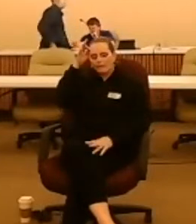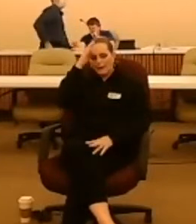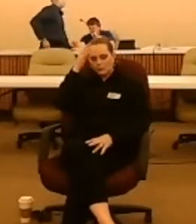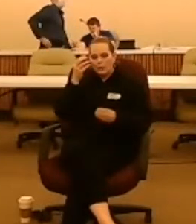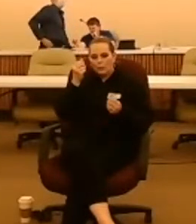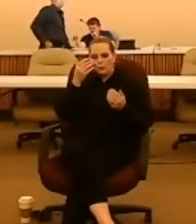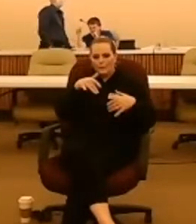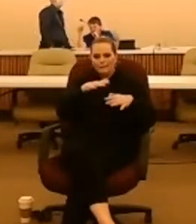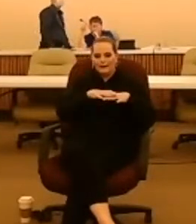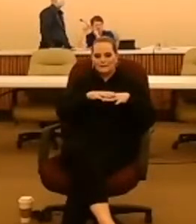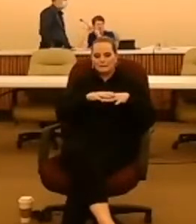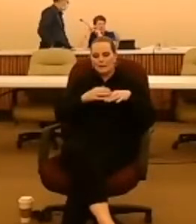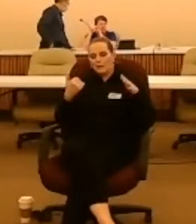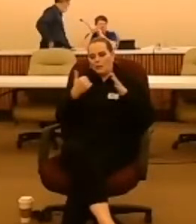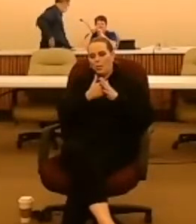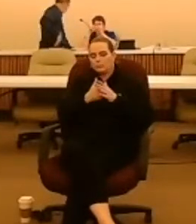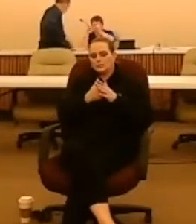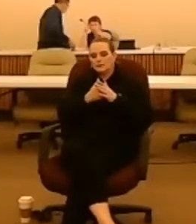golf course that we own.